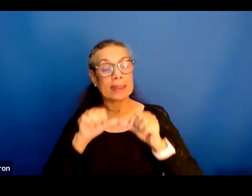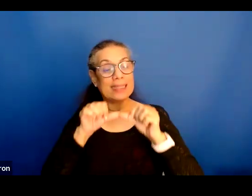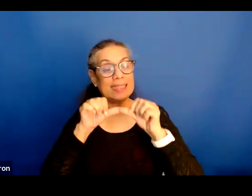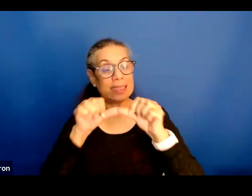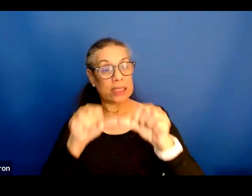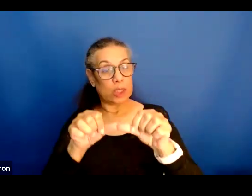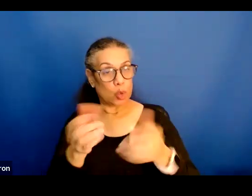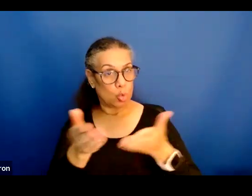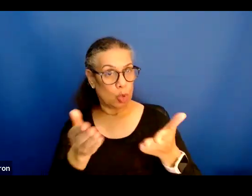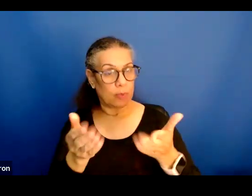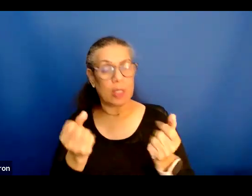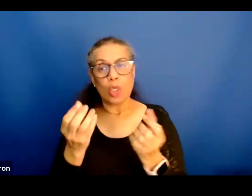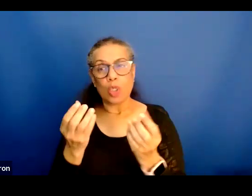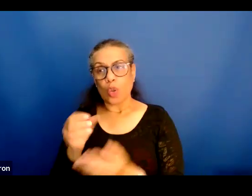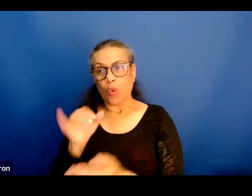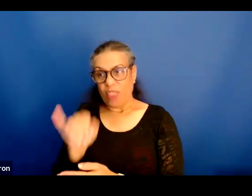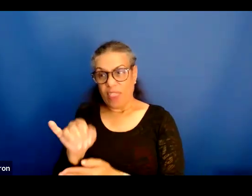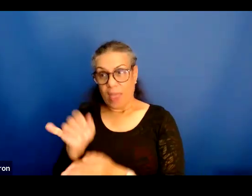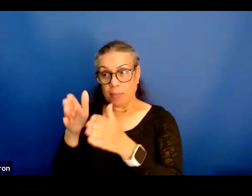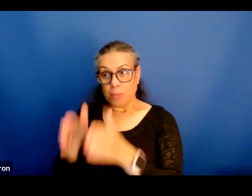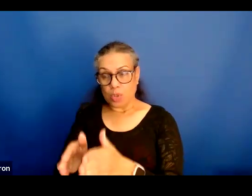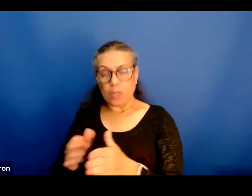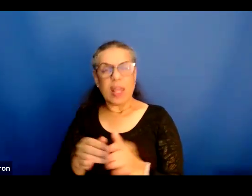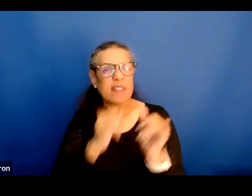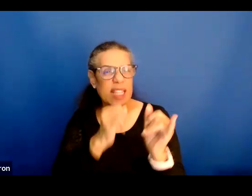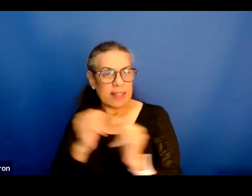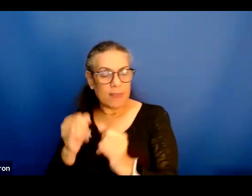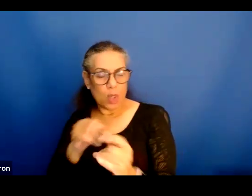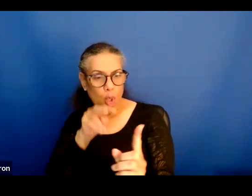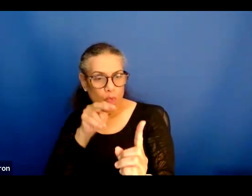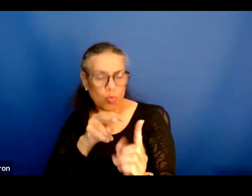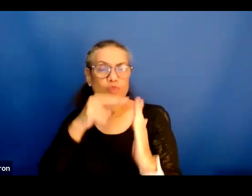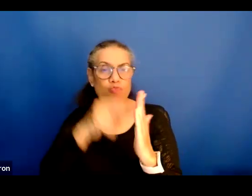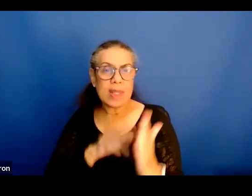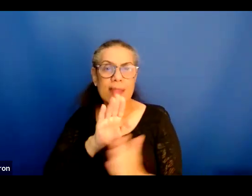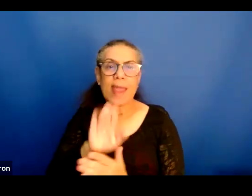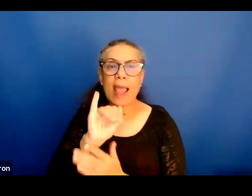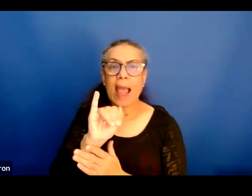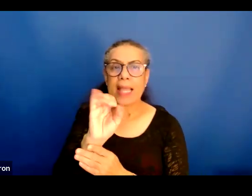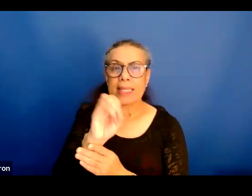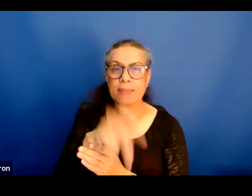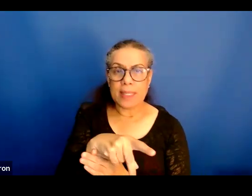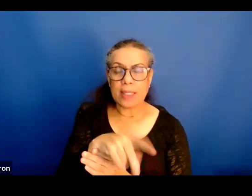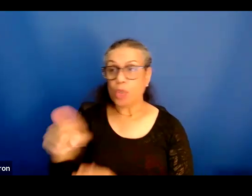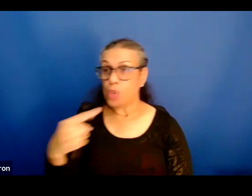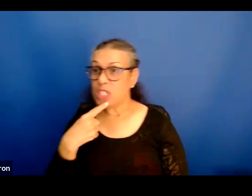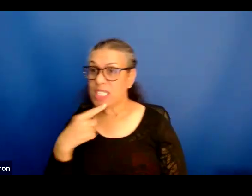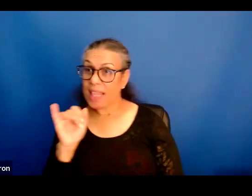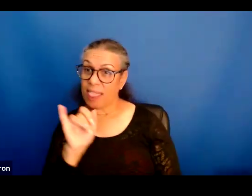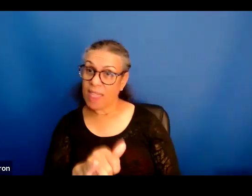And so I guess we'd have to look individually, the student's IEP needs. You're saying that the